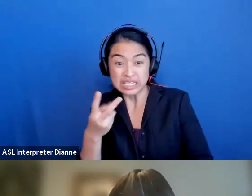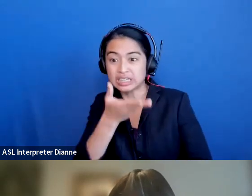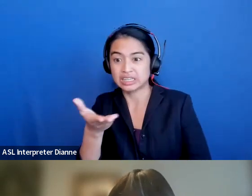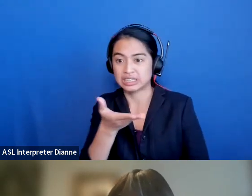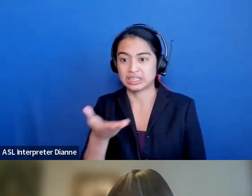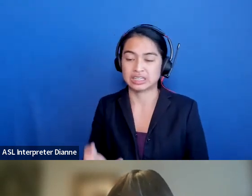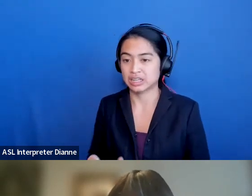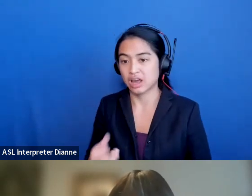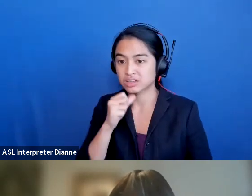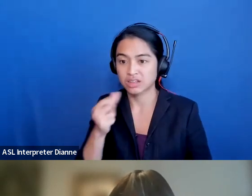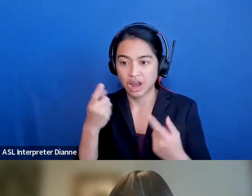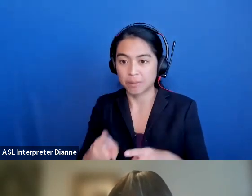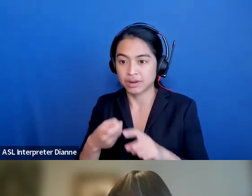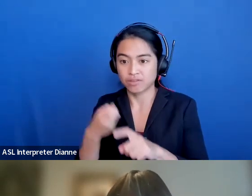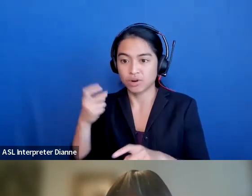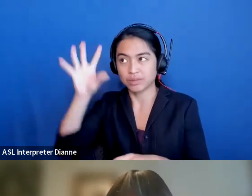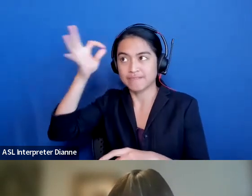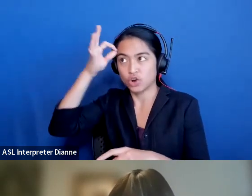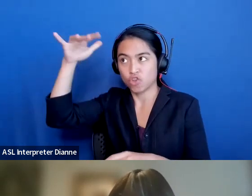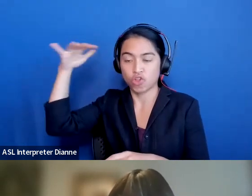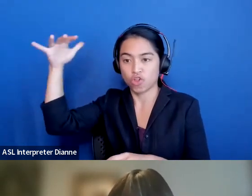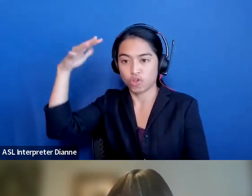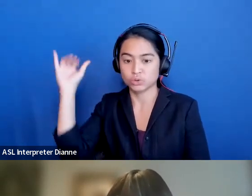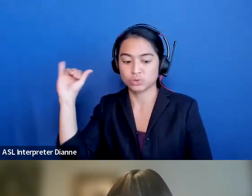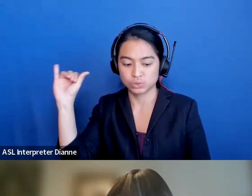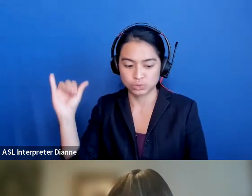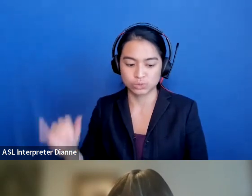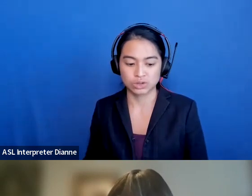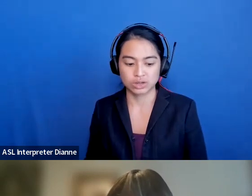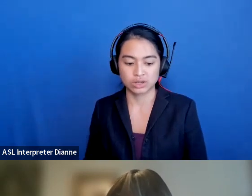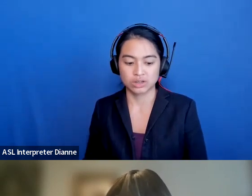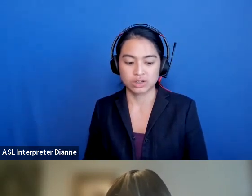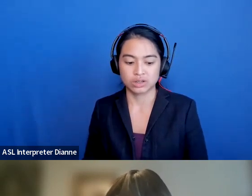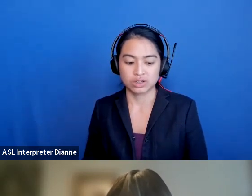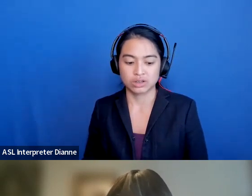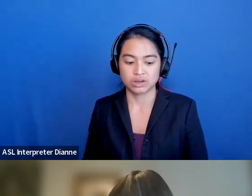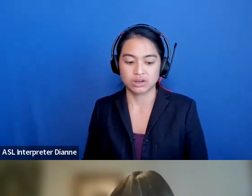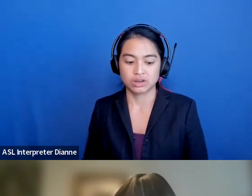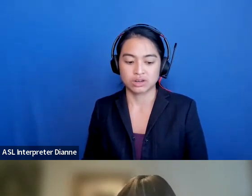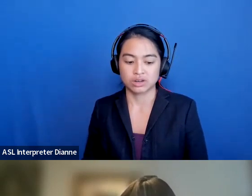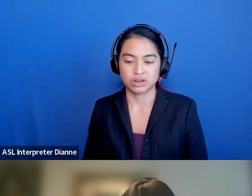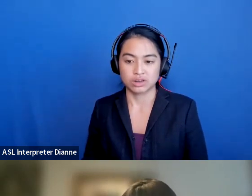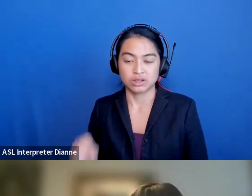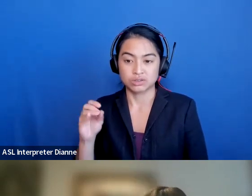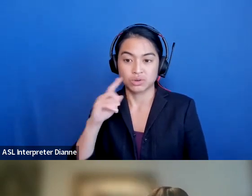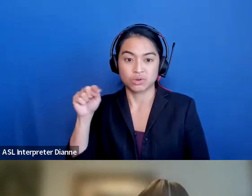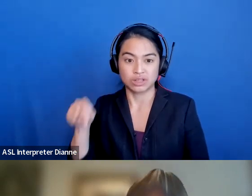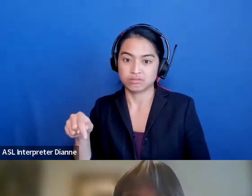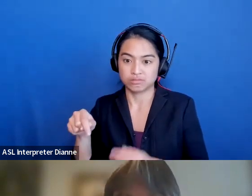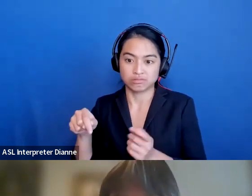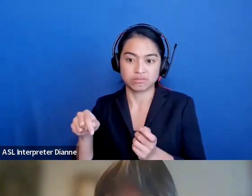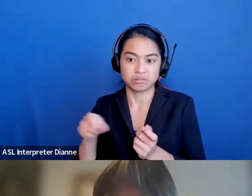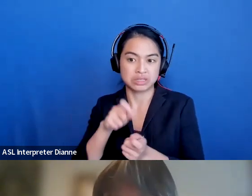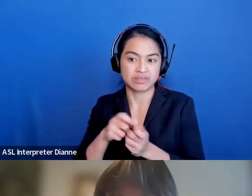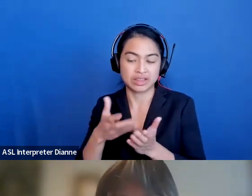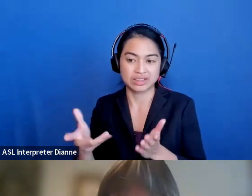it don't look like it's happening from the federal level in some of this particular stuff.